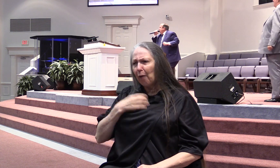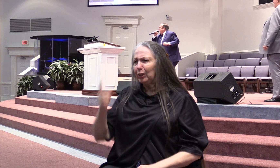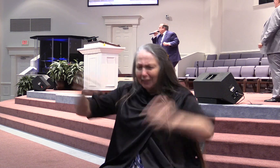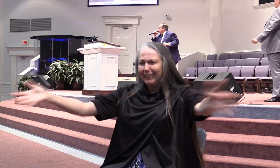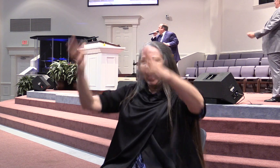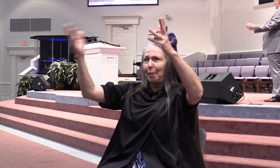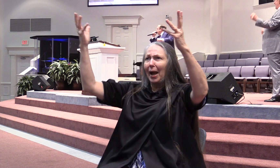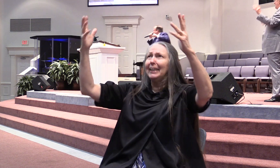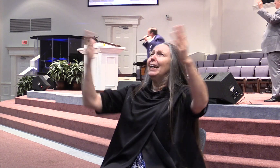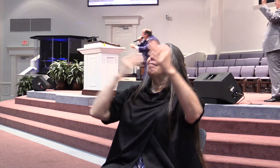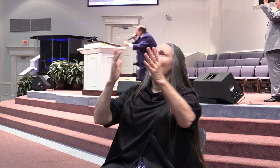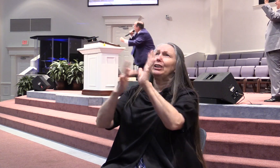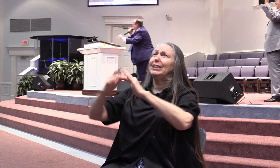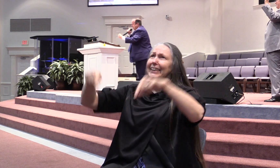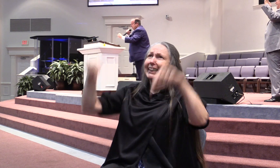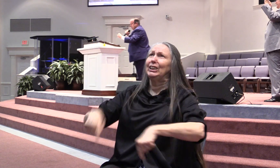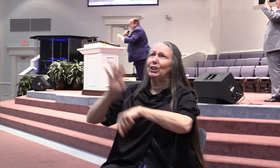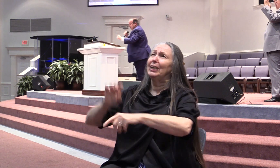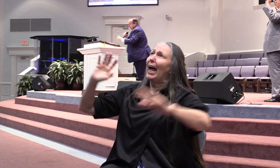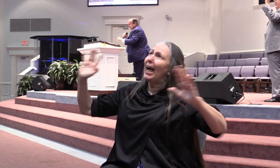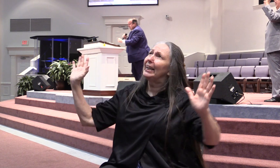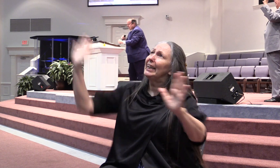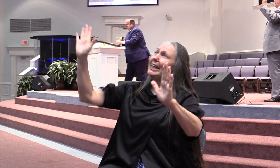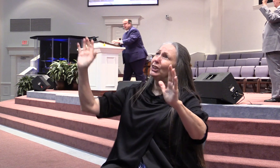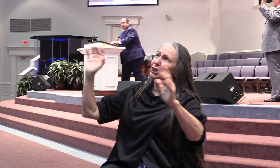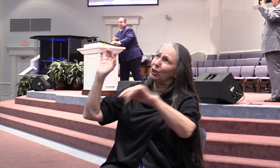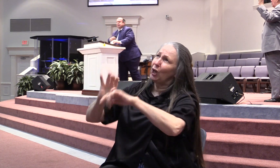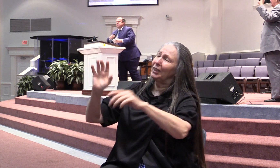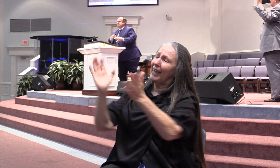celebration that you're part of the church.